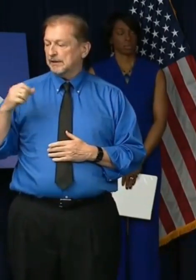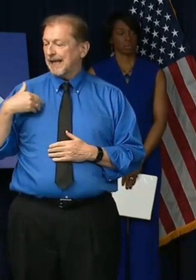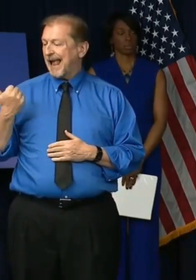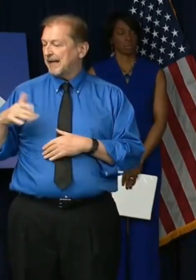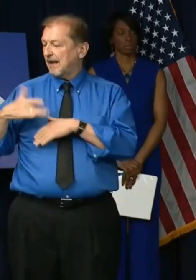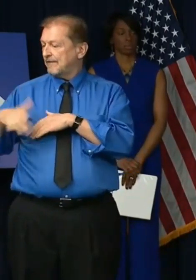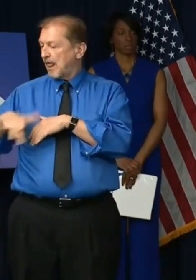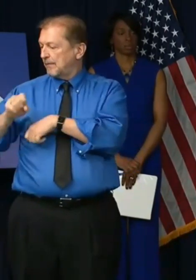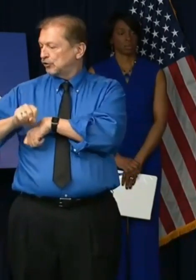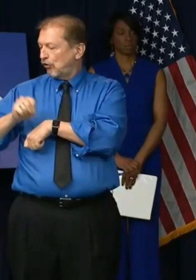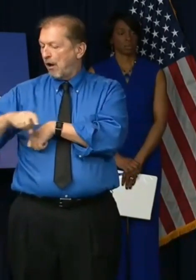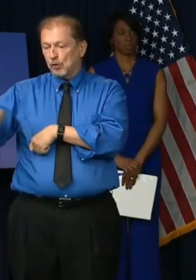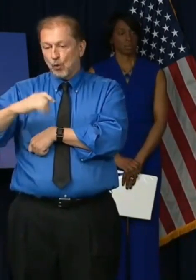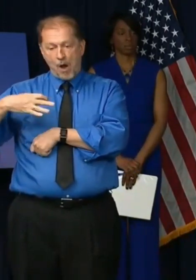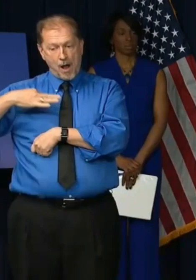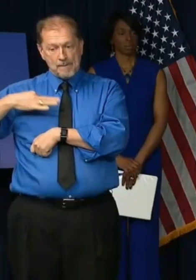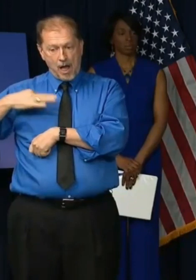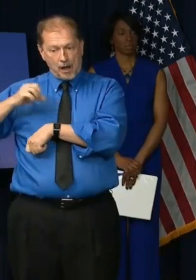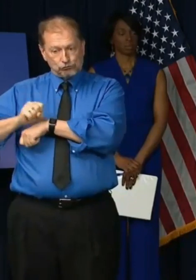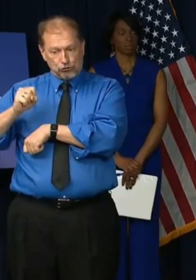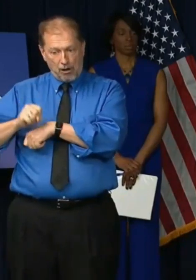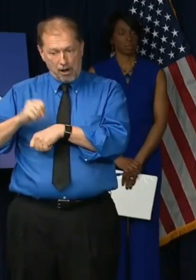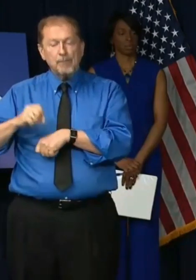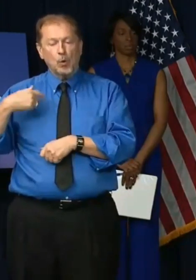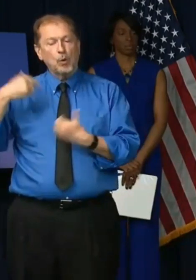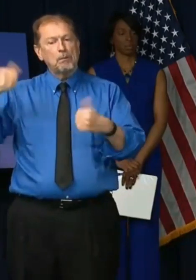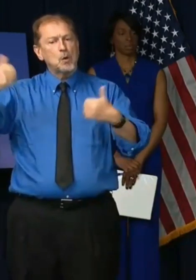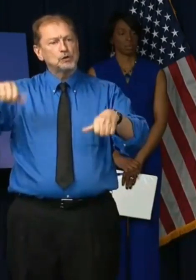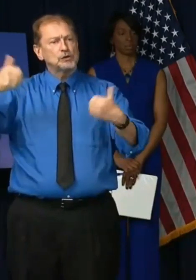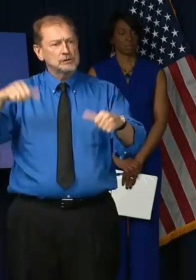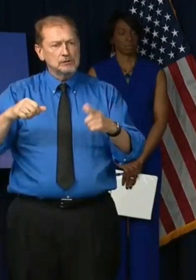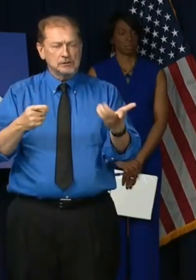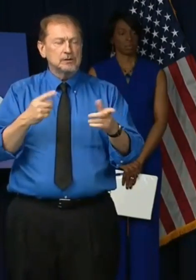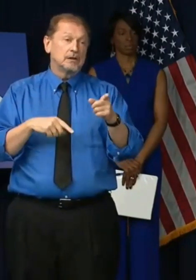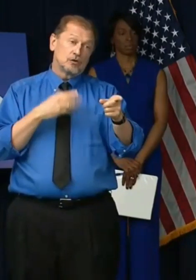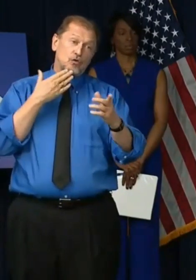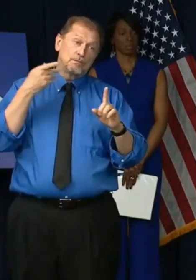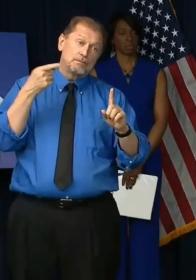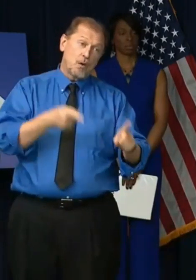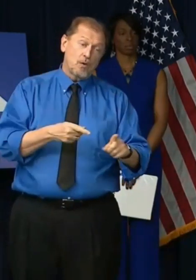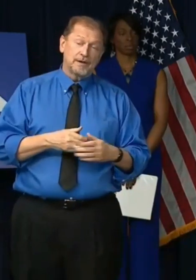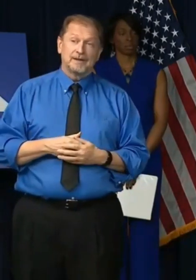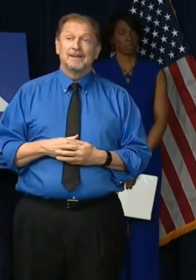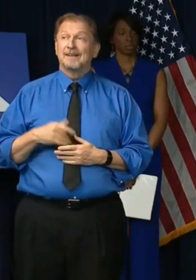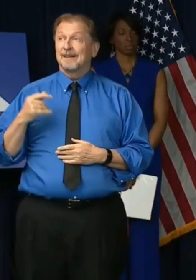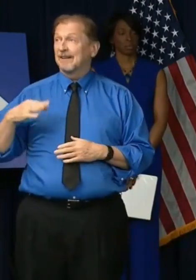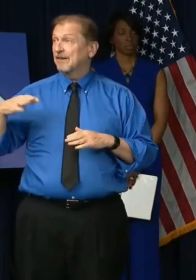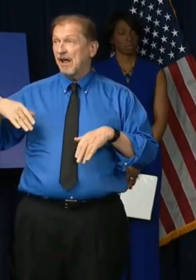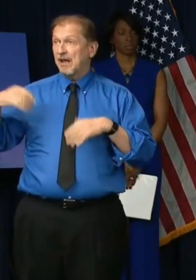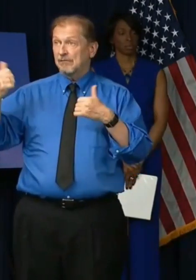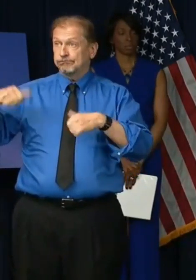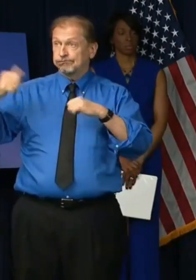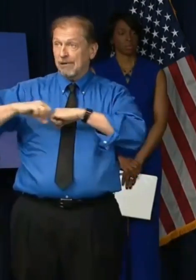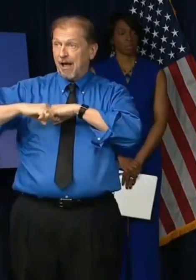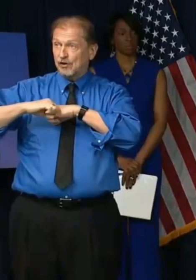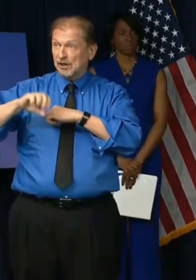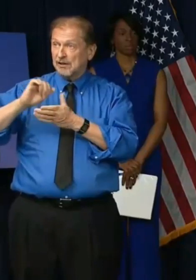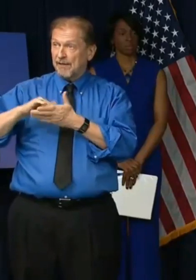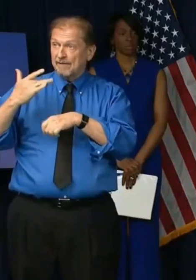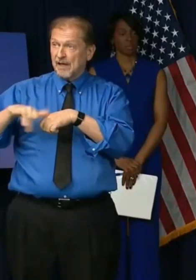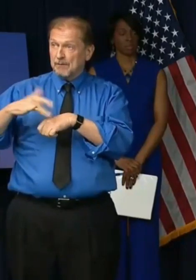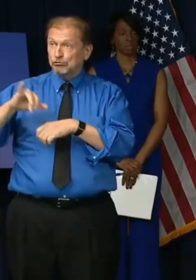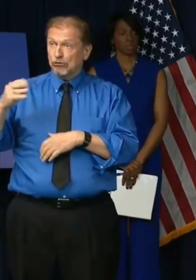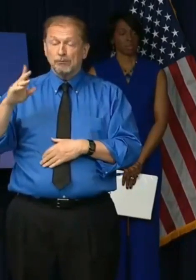its website how people could apply for any available positions. It's an excellent point. If it's not already available on the website, I'll make sure that it is.